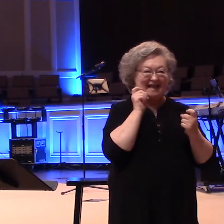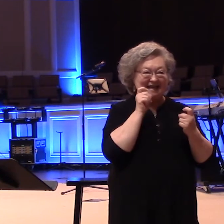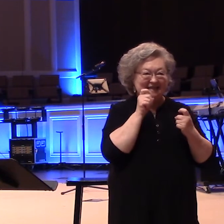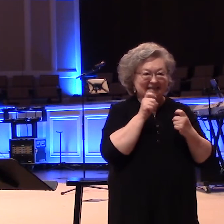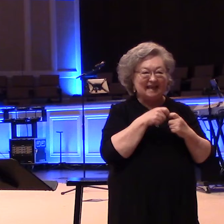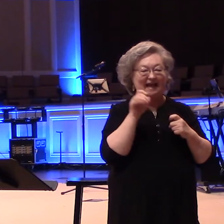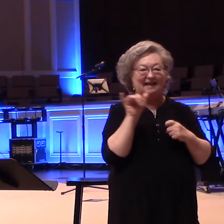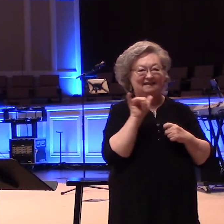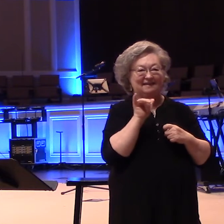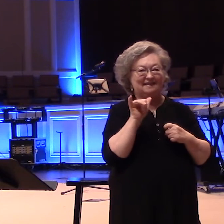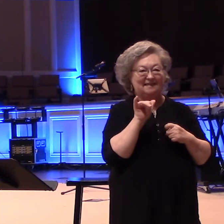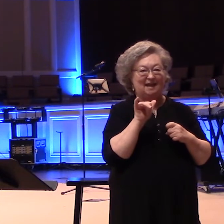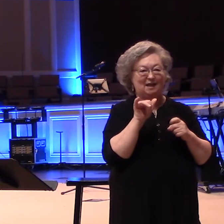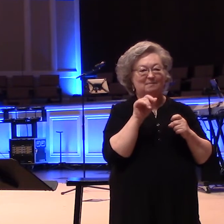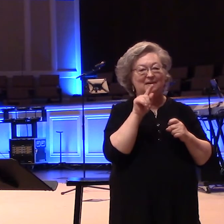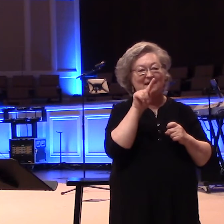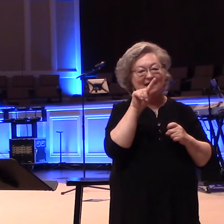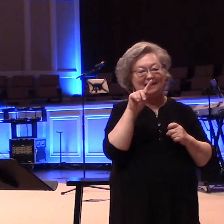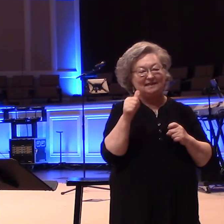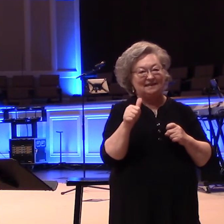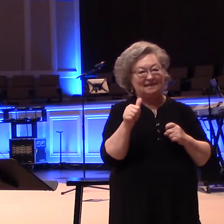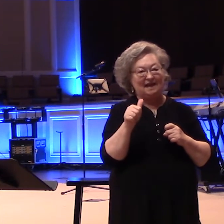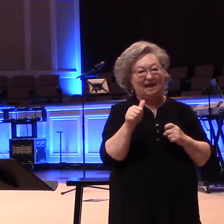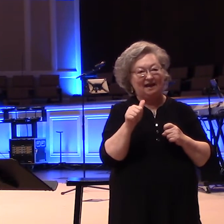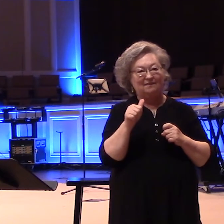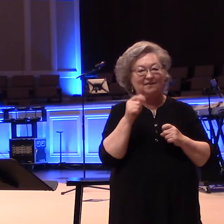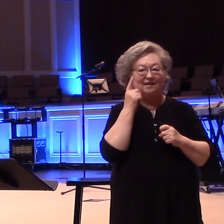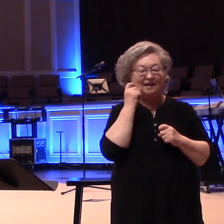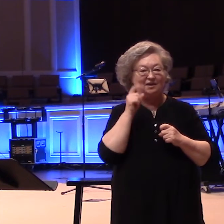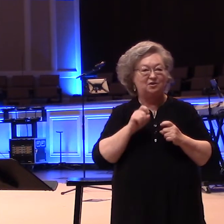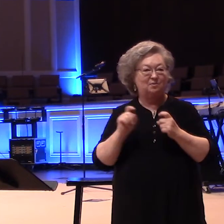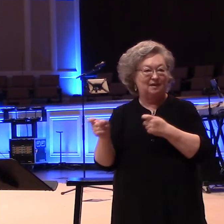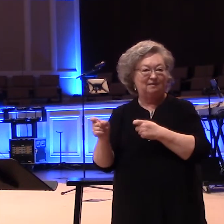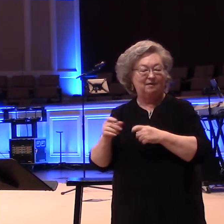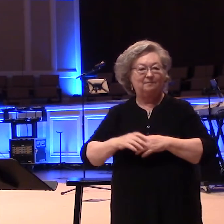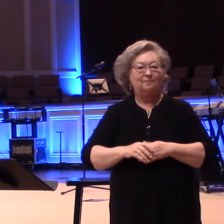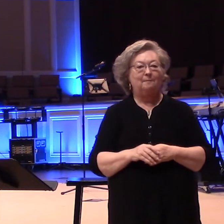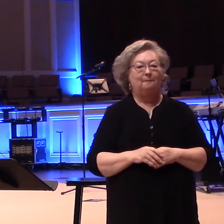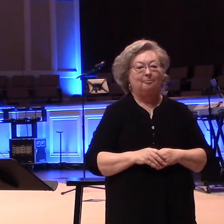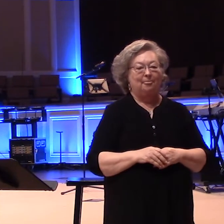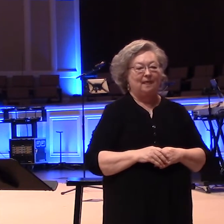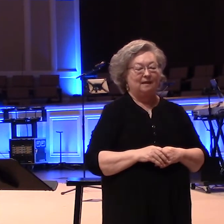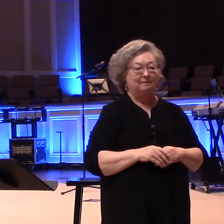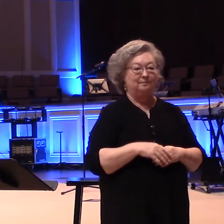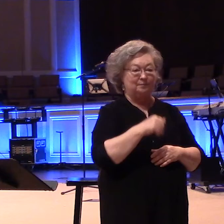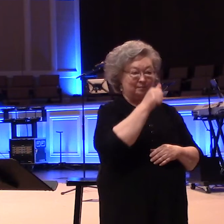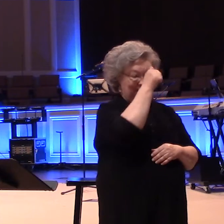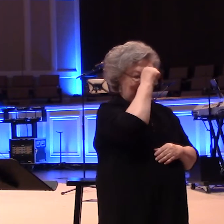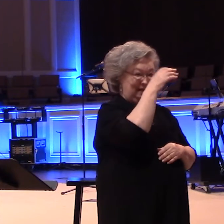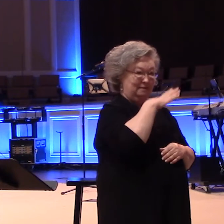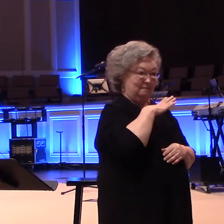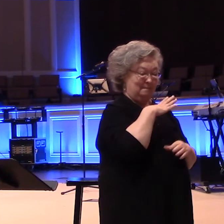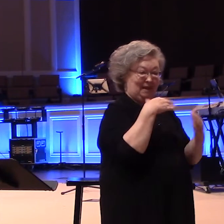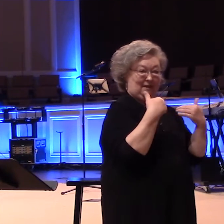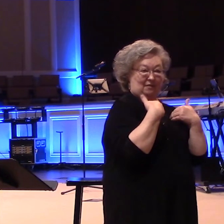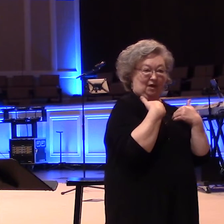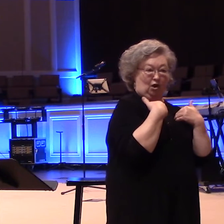I got to hear David Green, the CEO of Hobby Lobby, give his testimony at the University of Mobile's